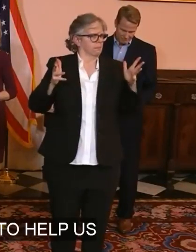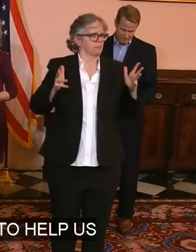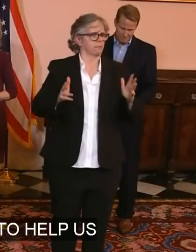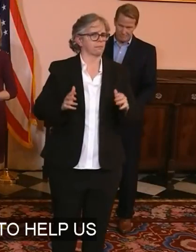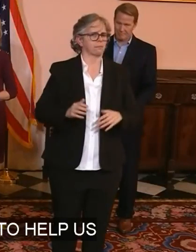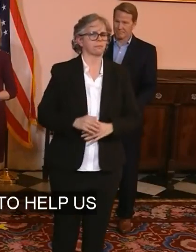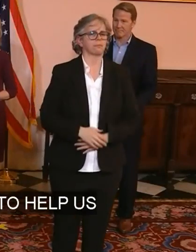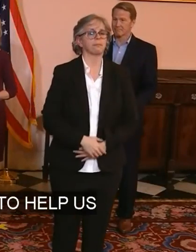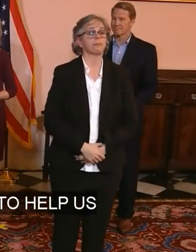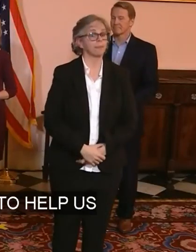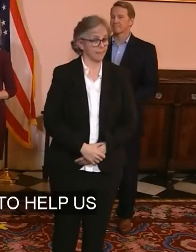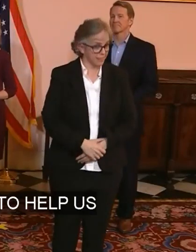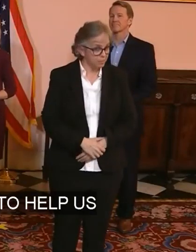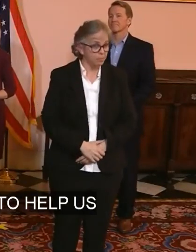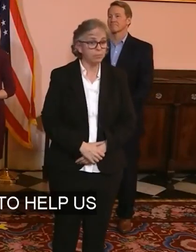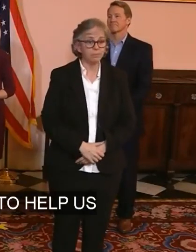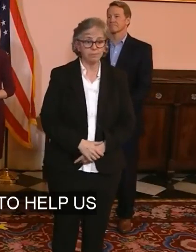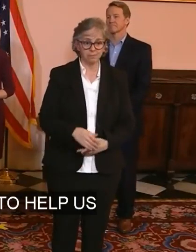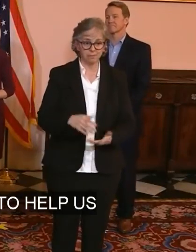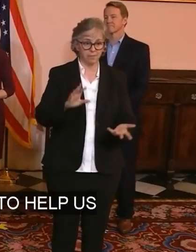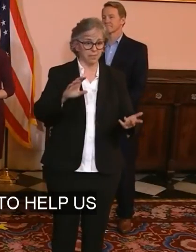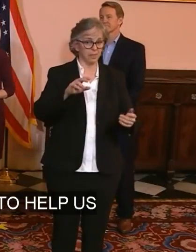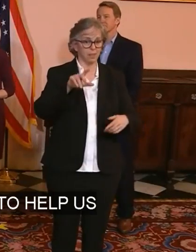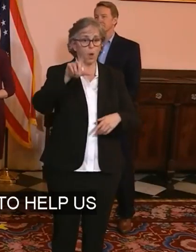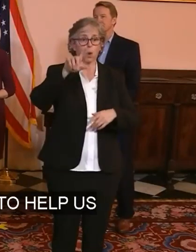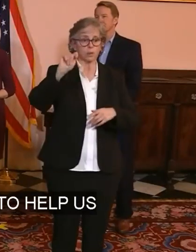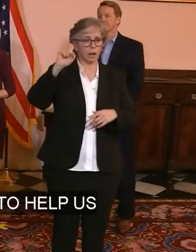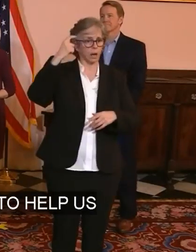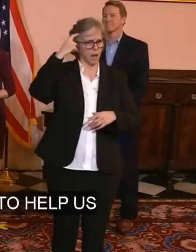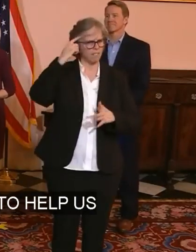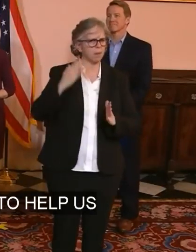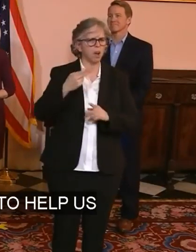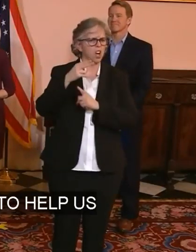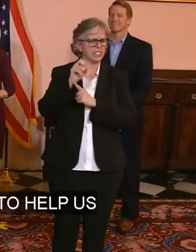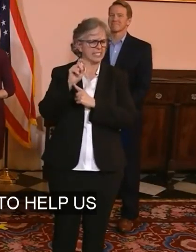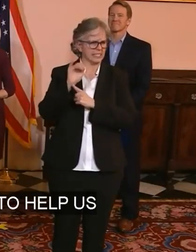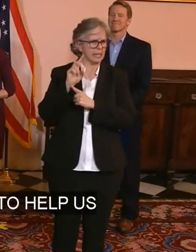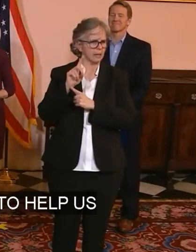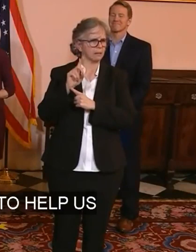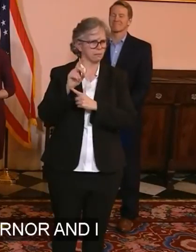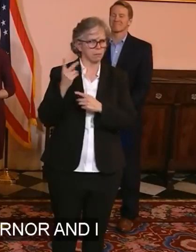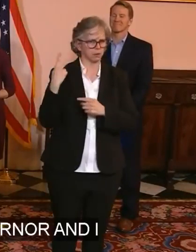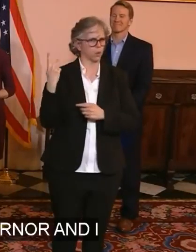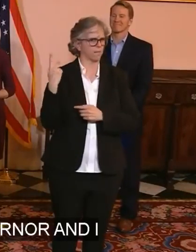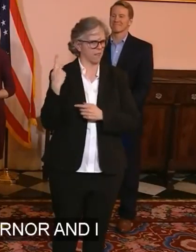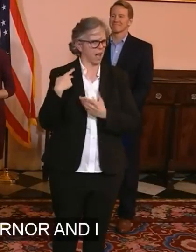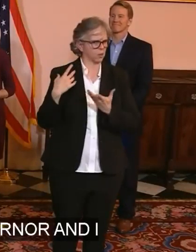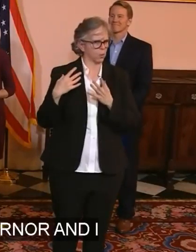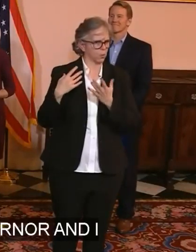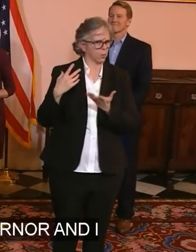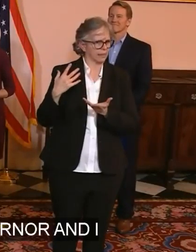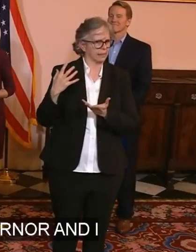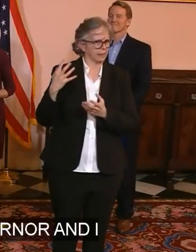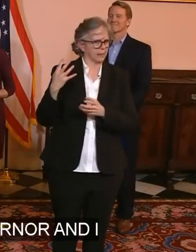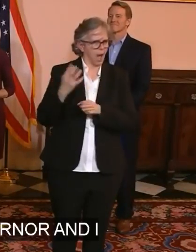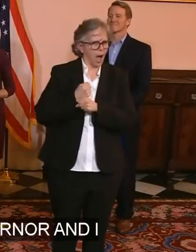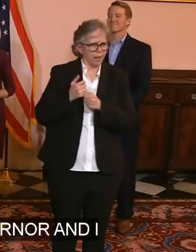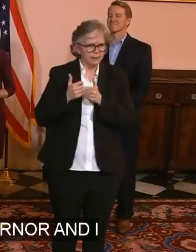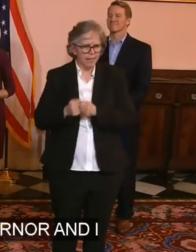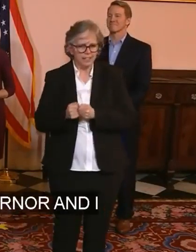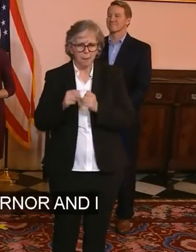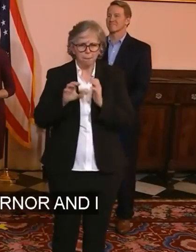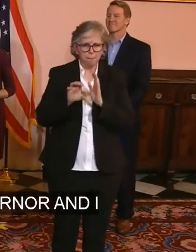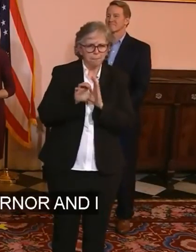Lieutenant Governor Houston and I both received a text picture today, and I won't talk about where it